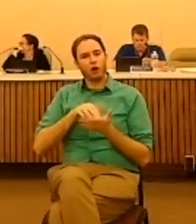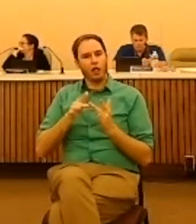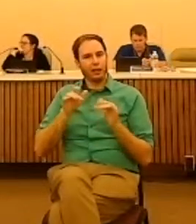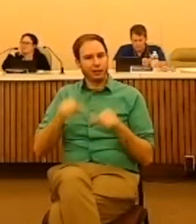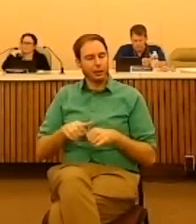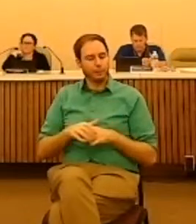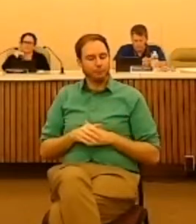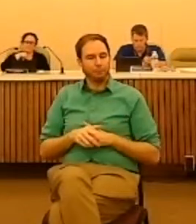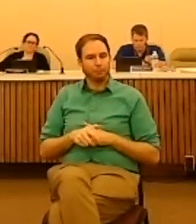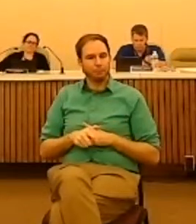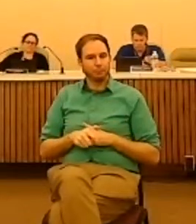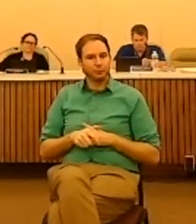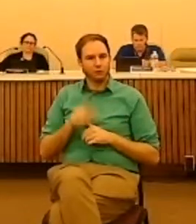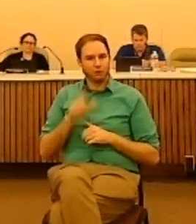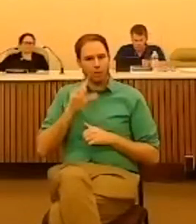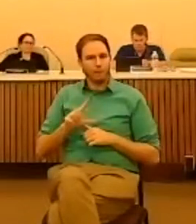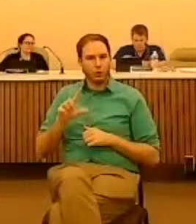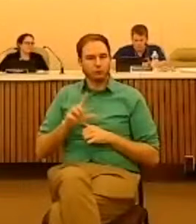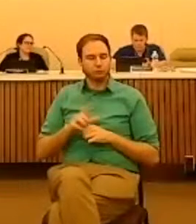online.